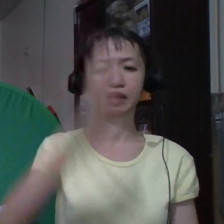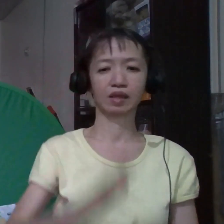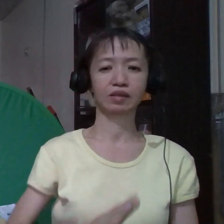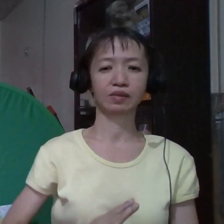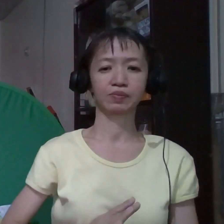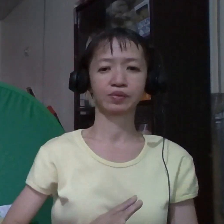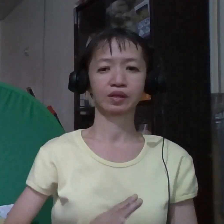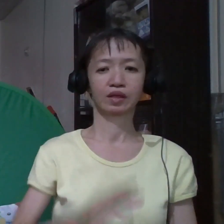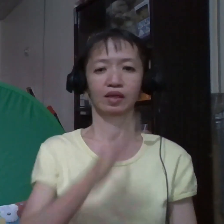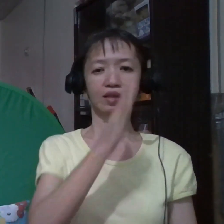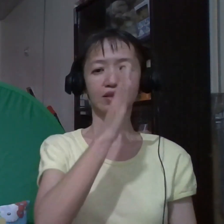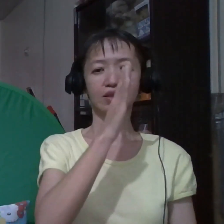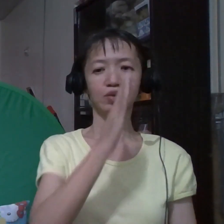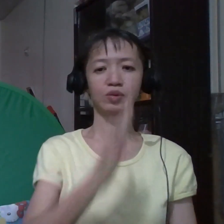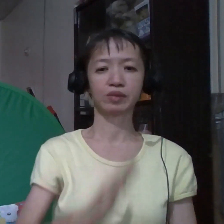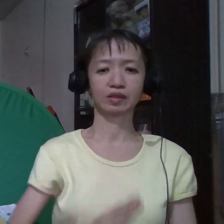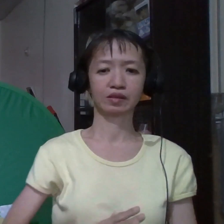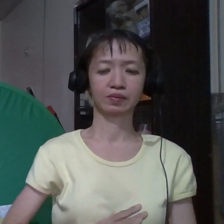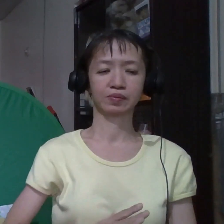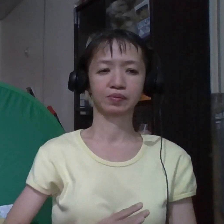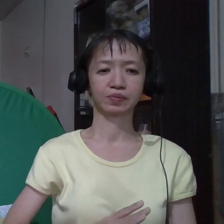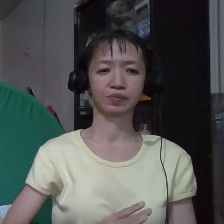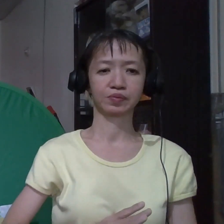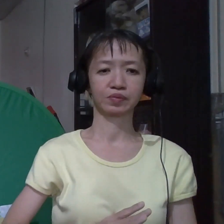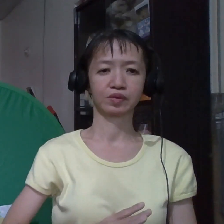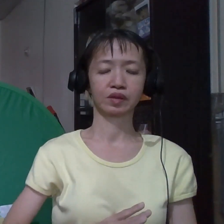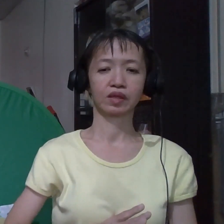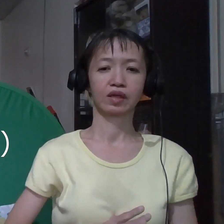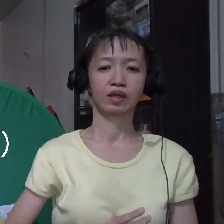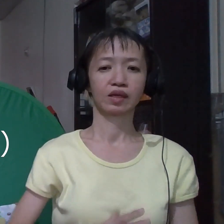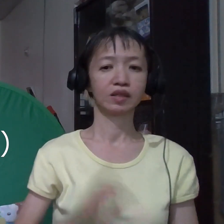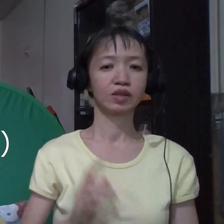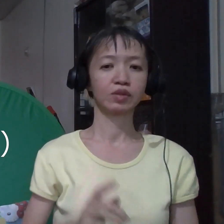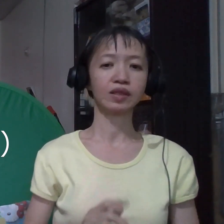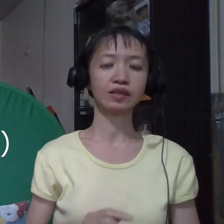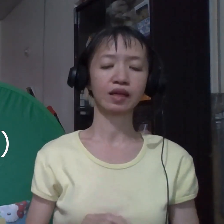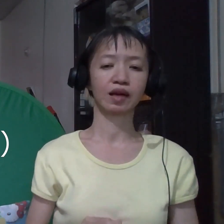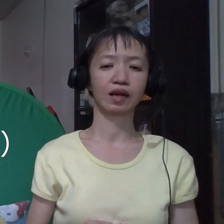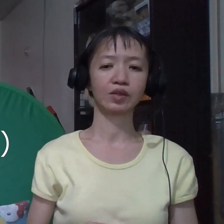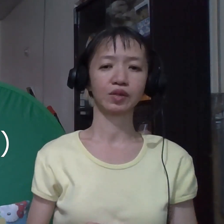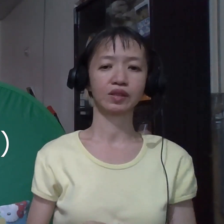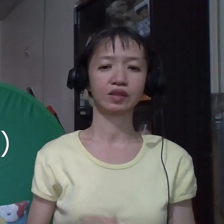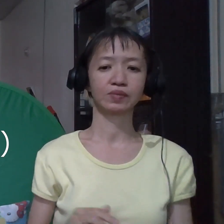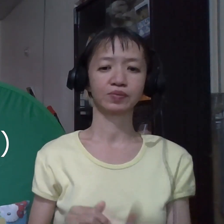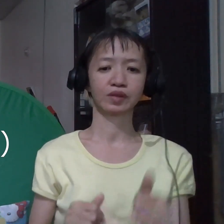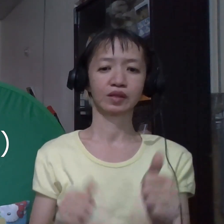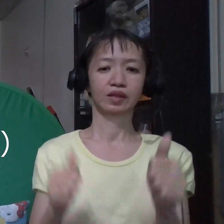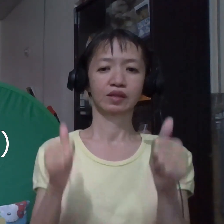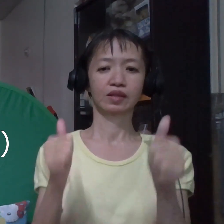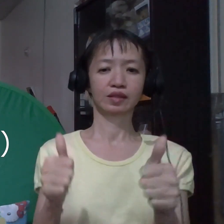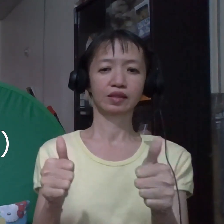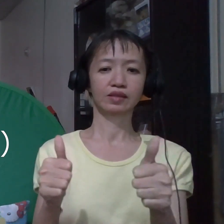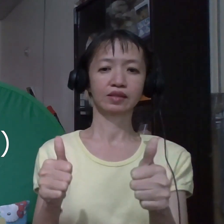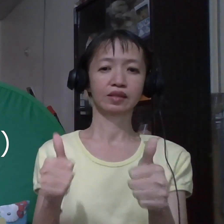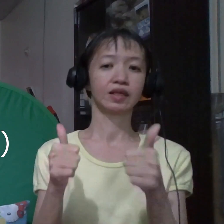man and this is a woman. In Korean Sign Language, this is